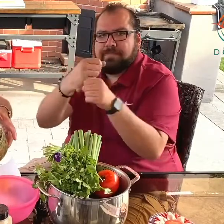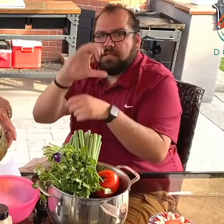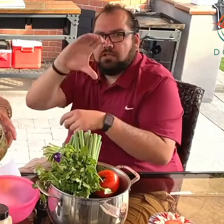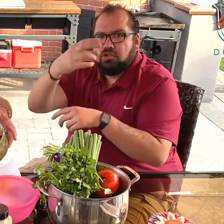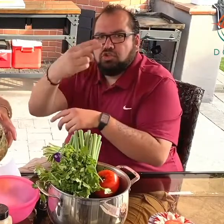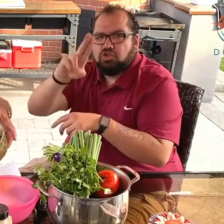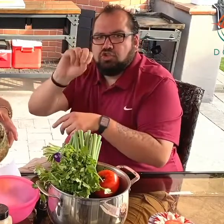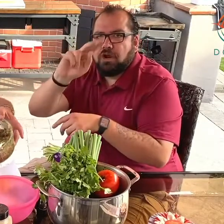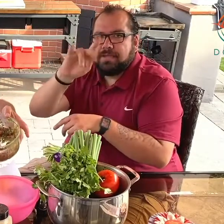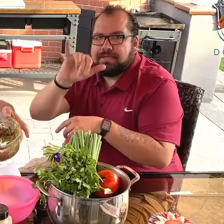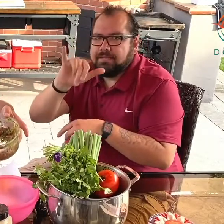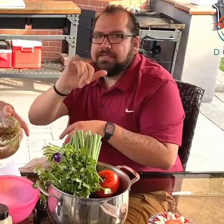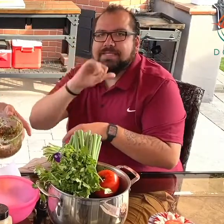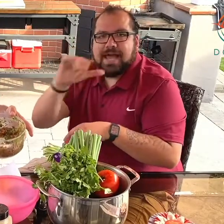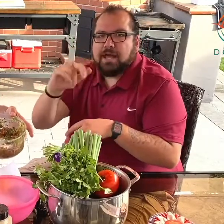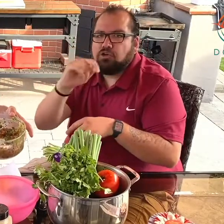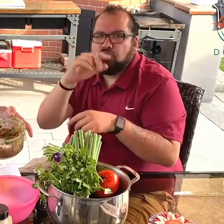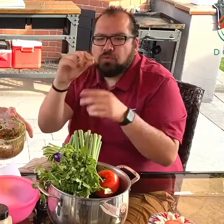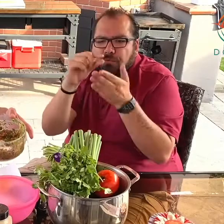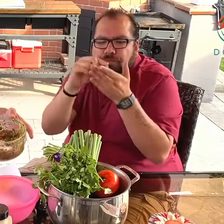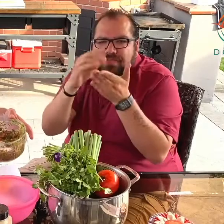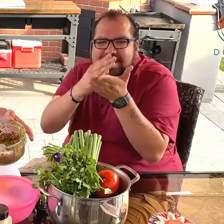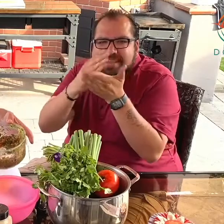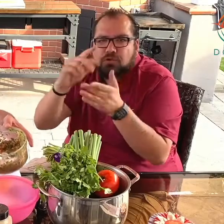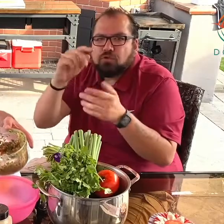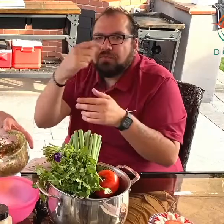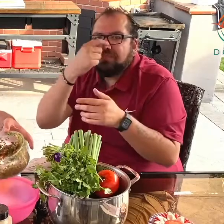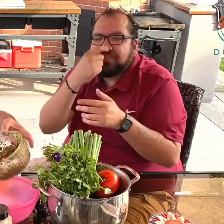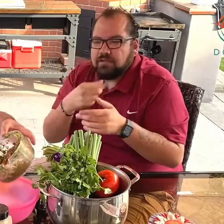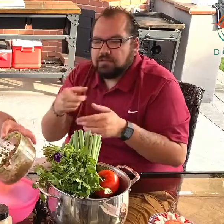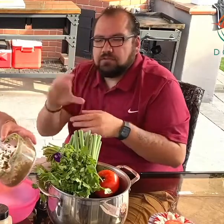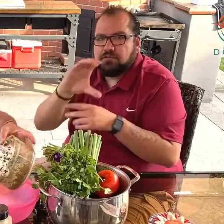to keep it chunky. You don't want it too thin.